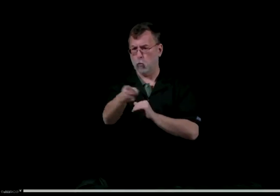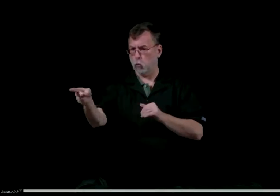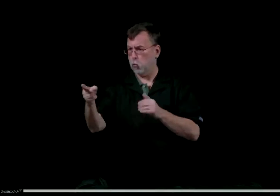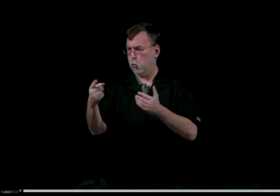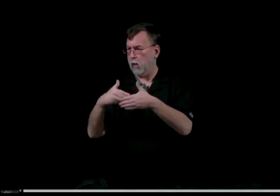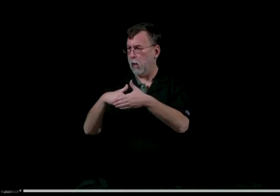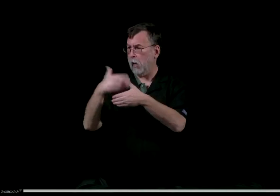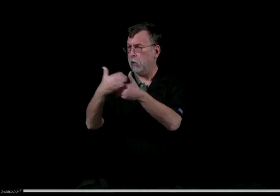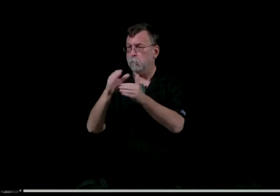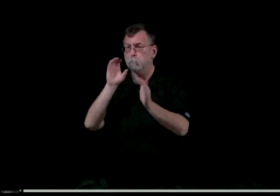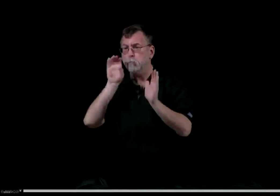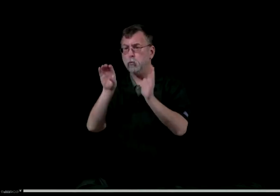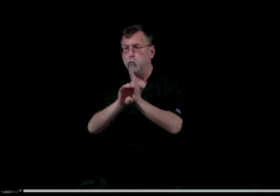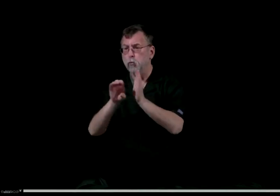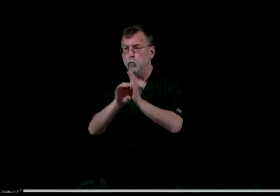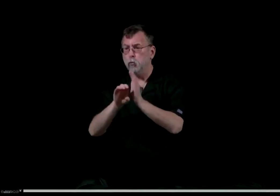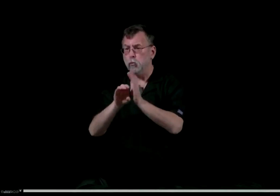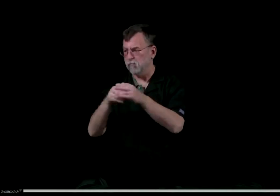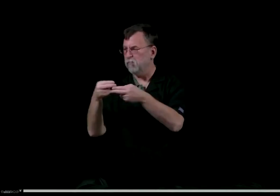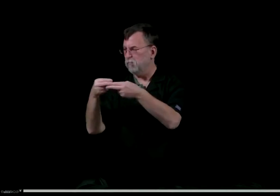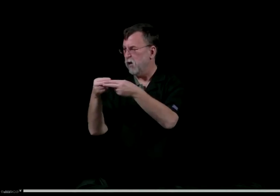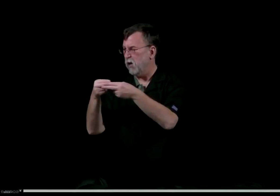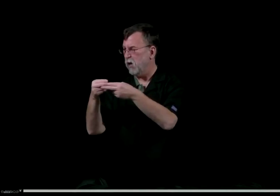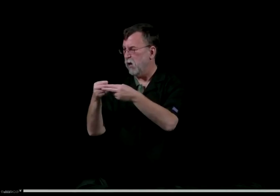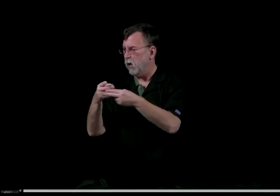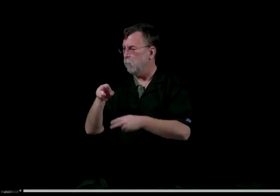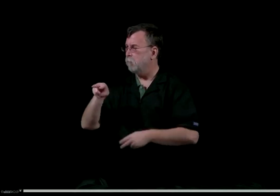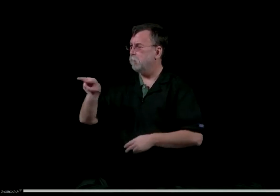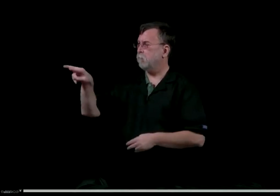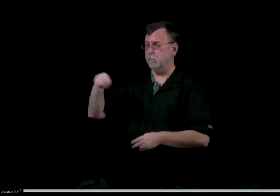Now I want to show you another picture, another slide.